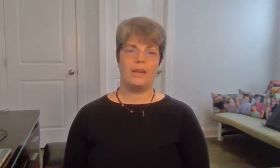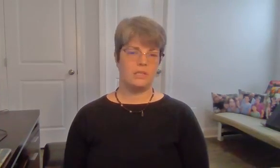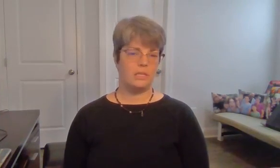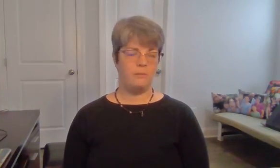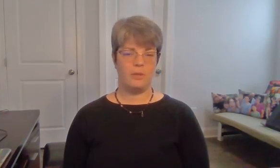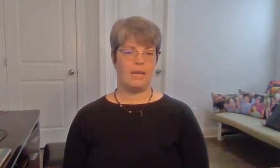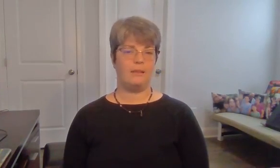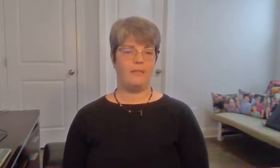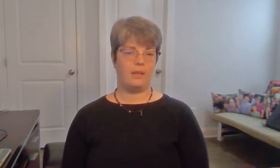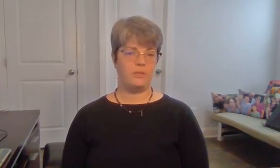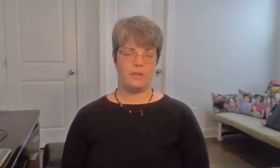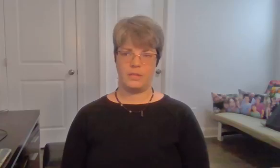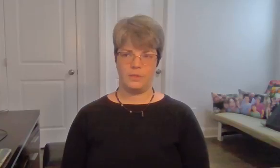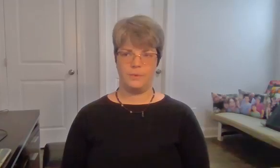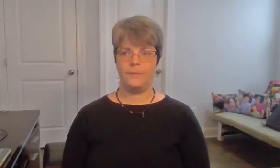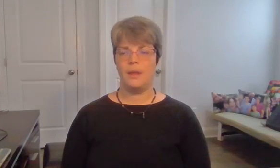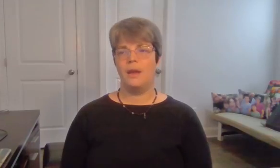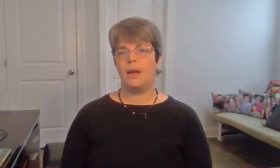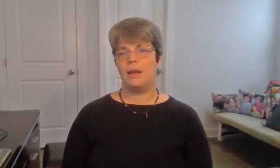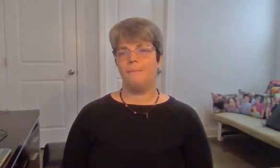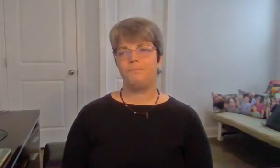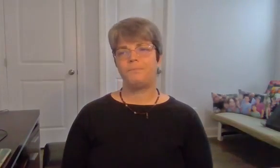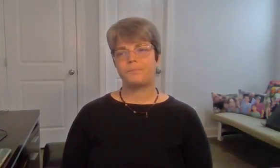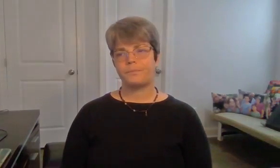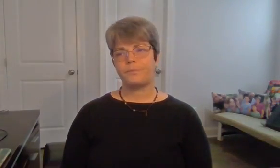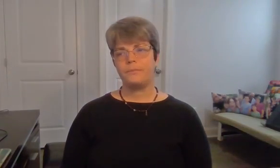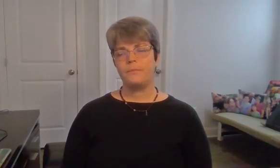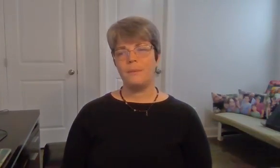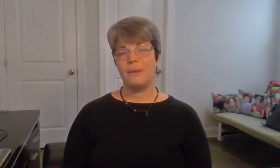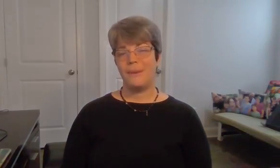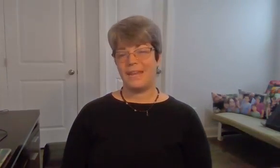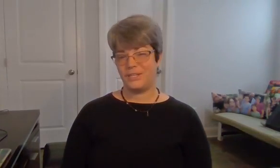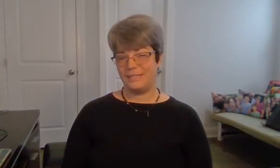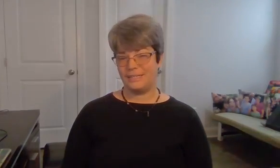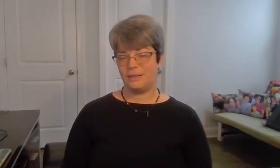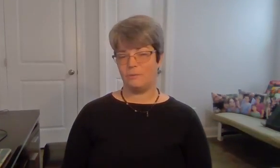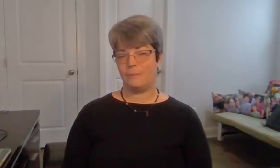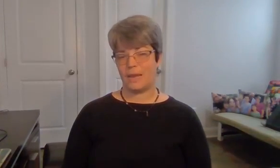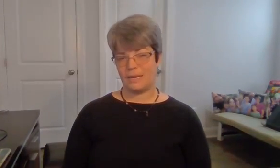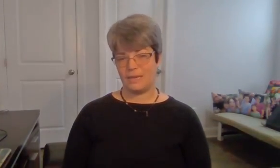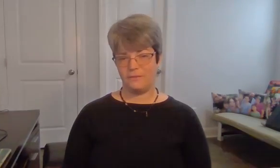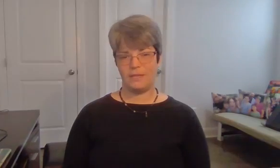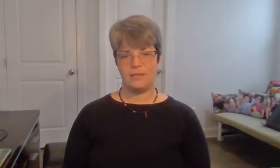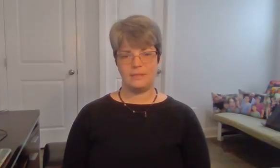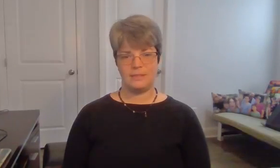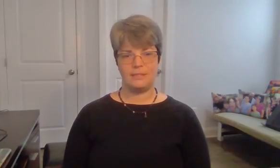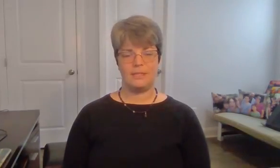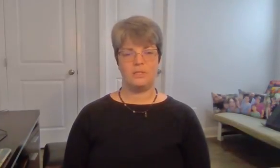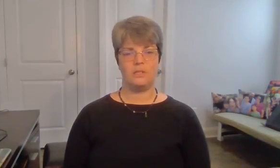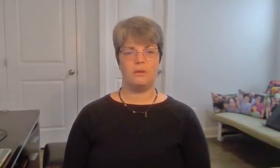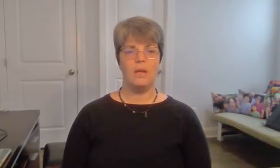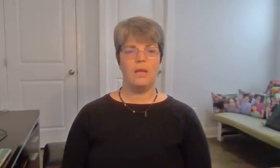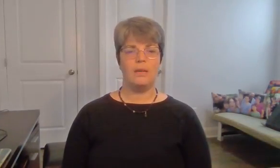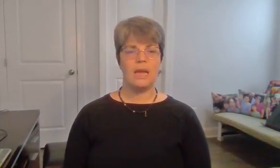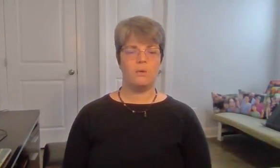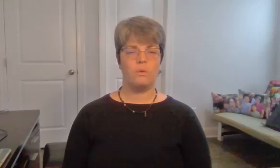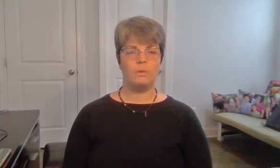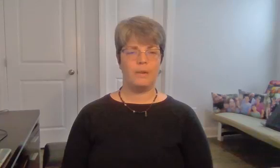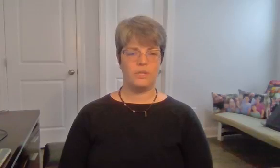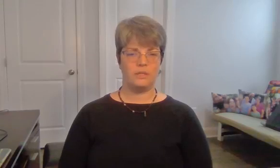to communicate, and they could do that too. Be patient, repetitive, and consistent. So not only patient